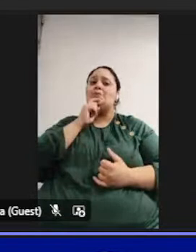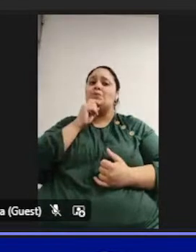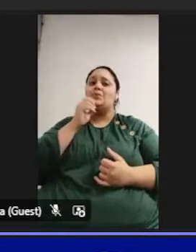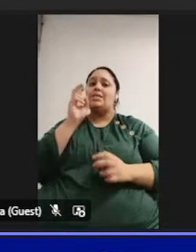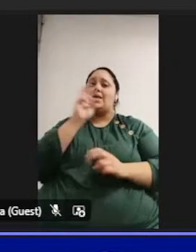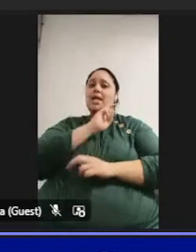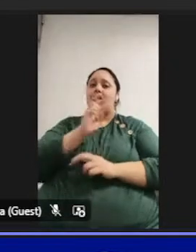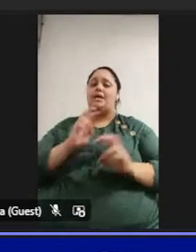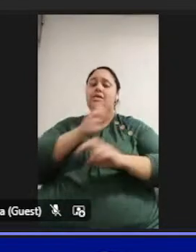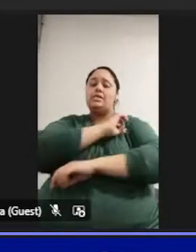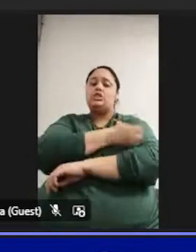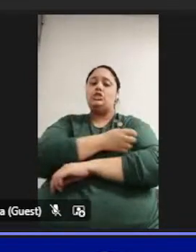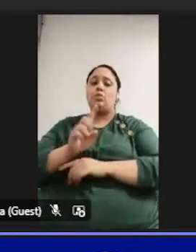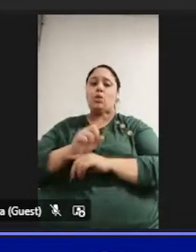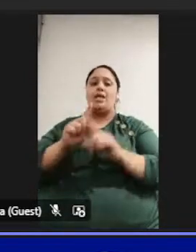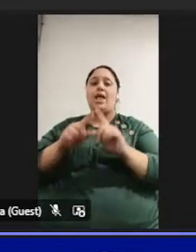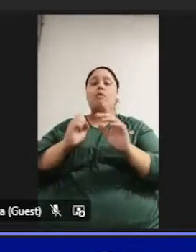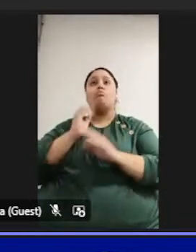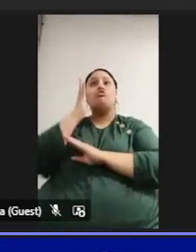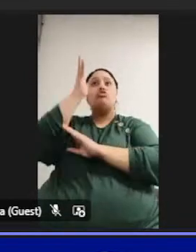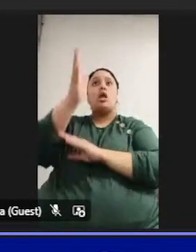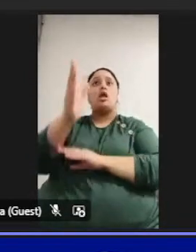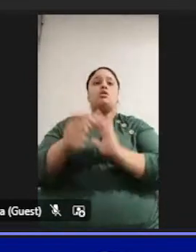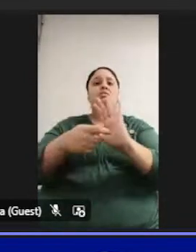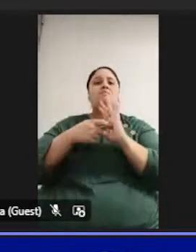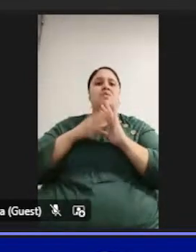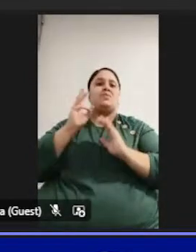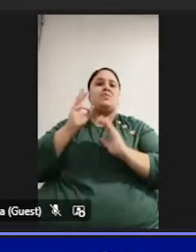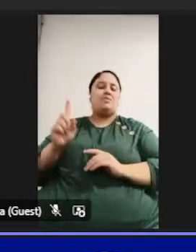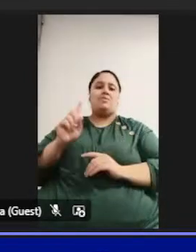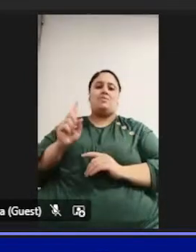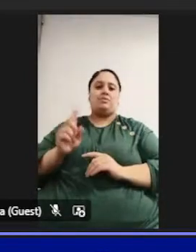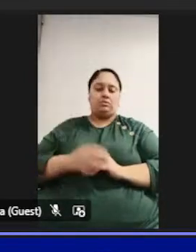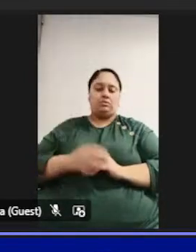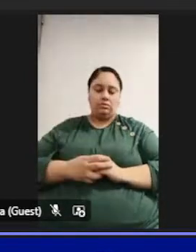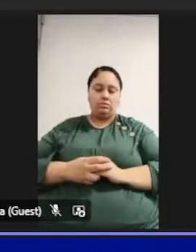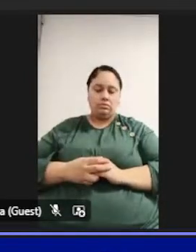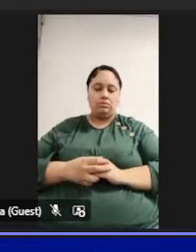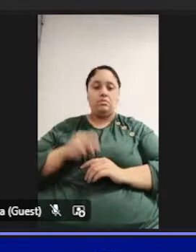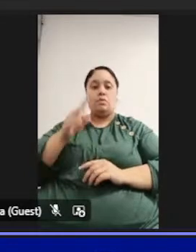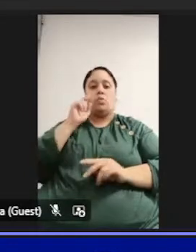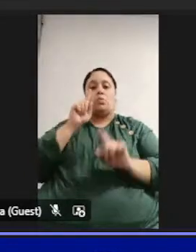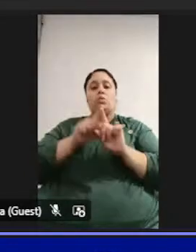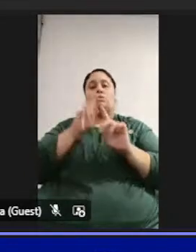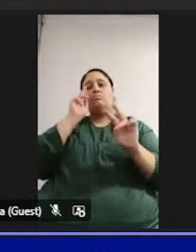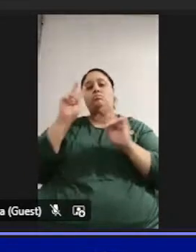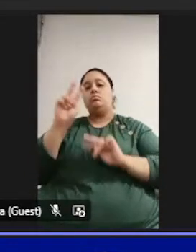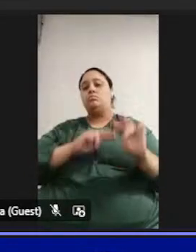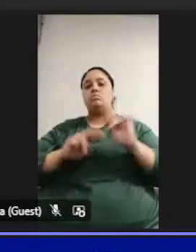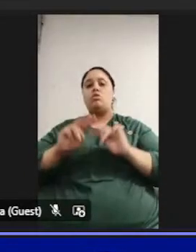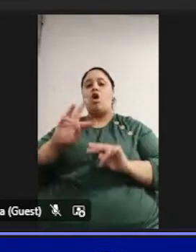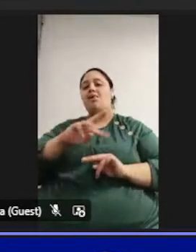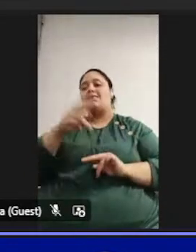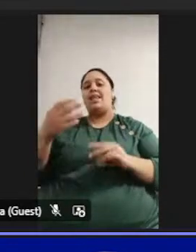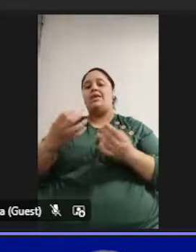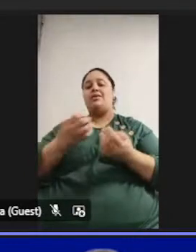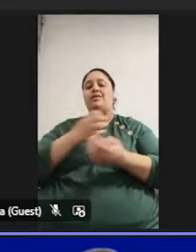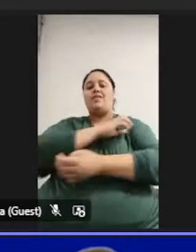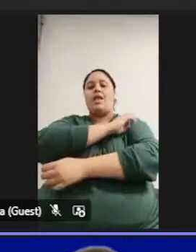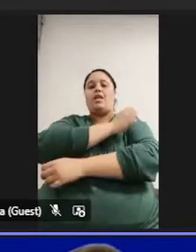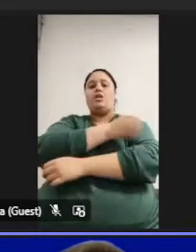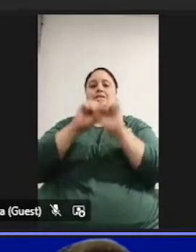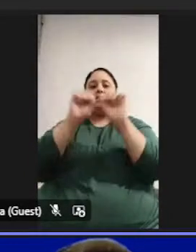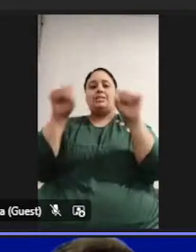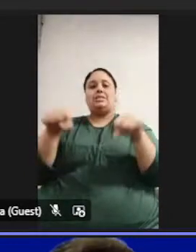energy demands will be and where they're looking to put alternative energy systems in place. Essentially, what